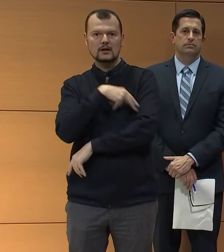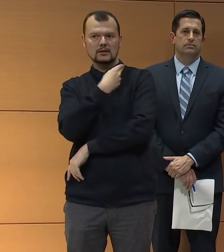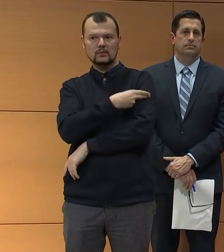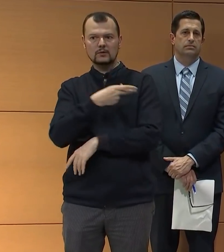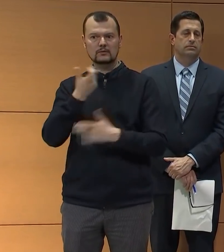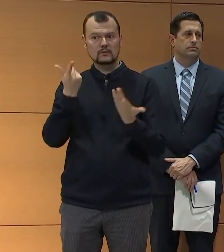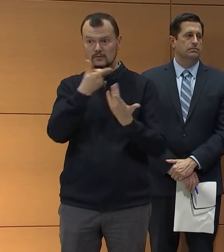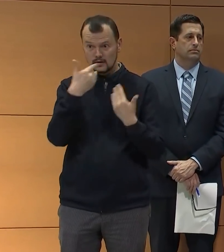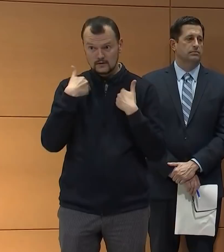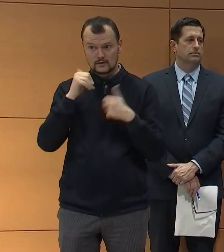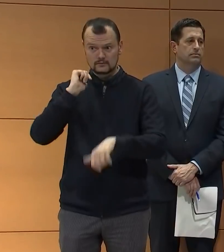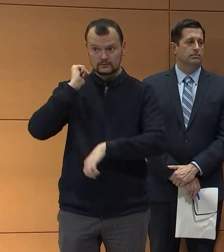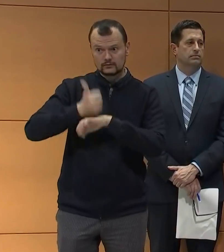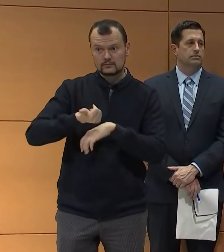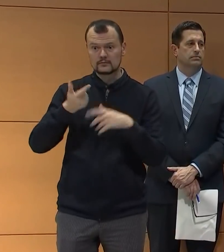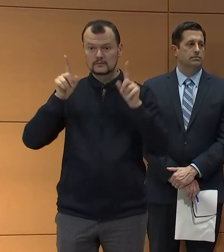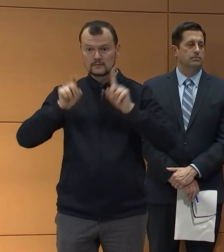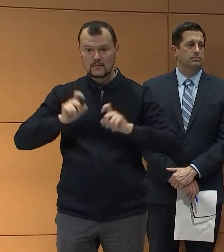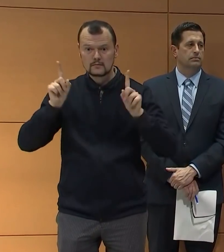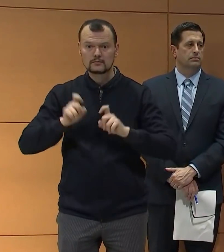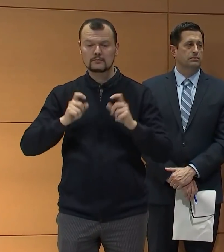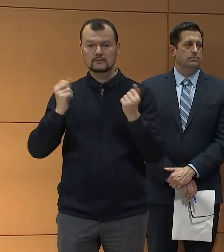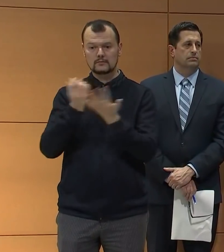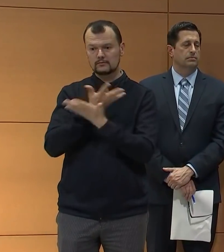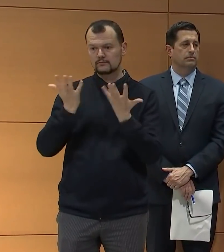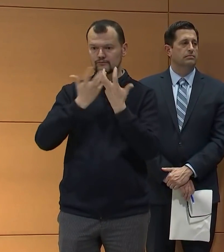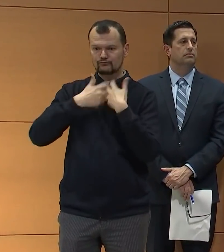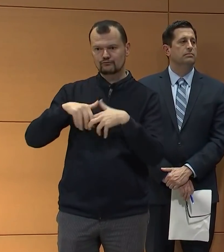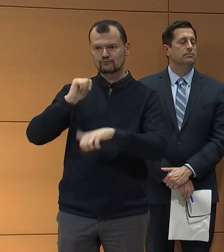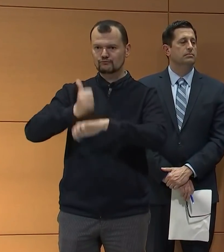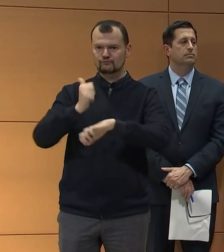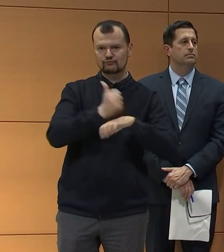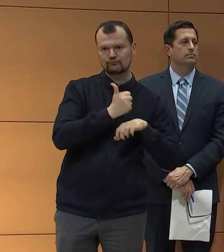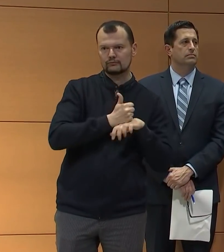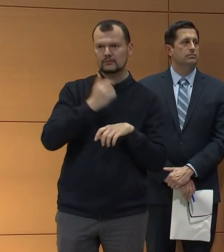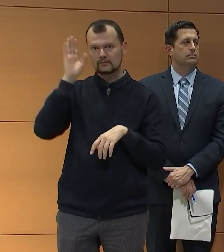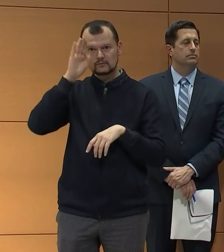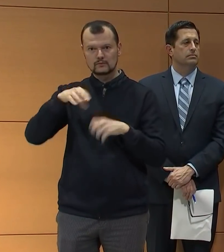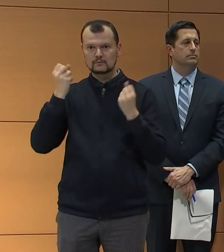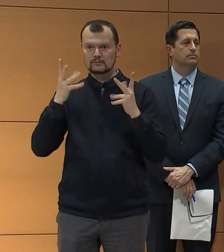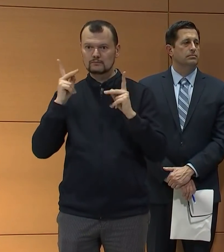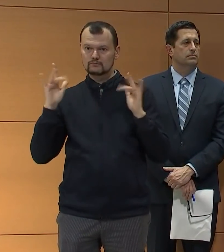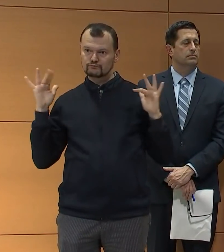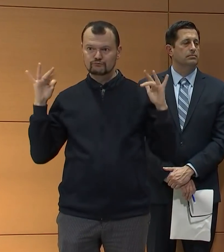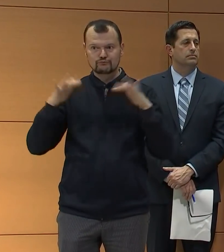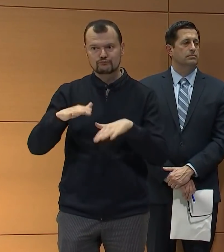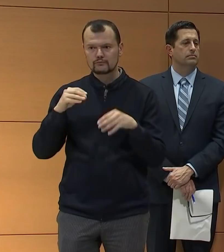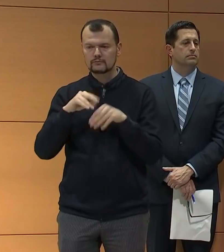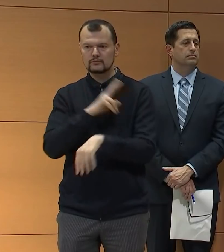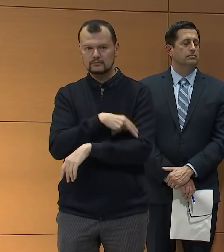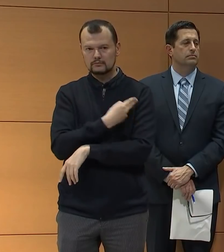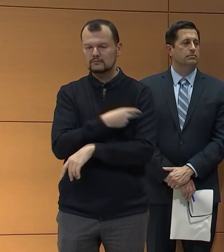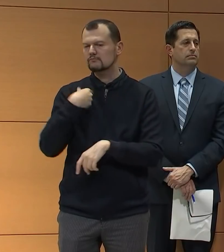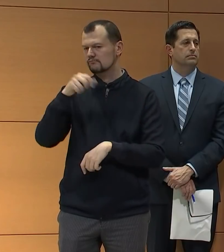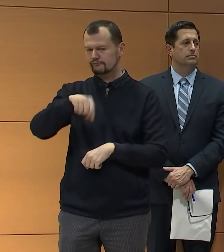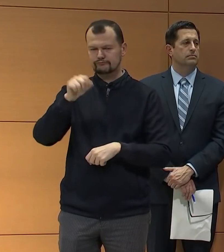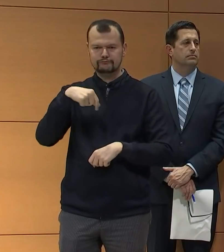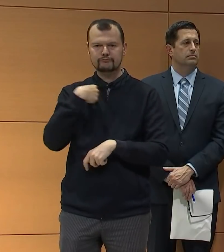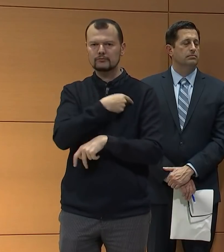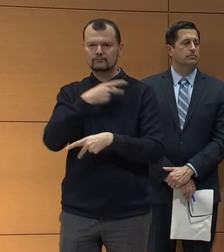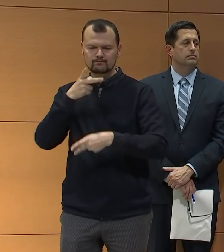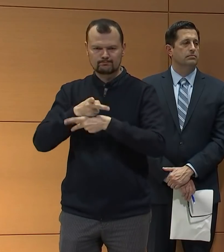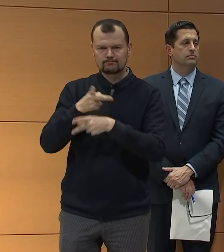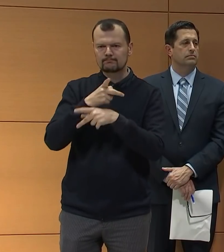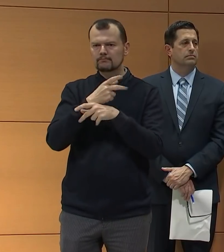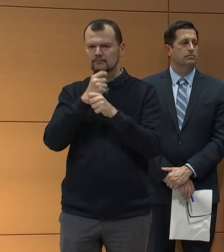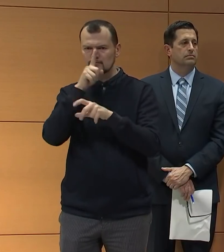that sort of thing? Yeah, I want to reassure you that we've been watching this for quite some time. our team started monitoring really in the early weeks of seeing this